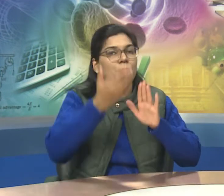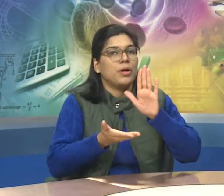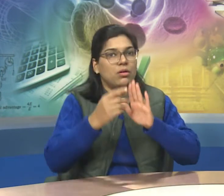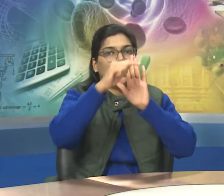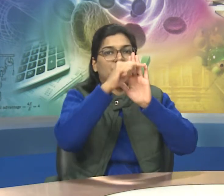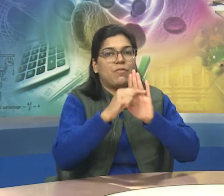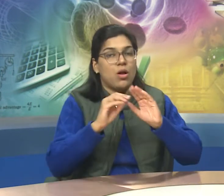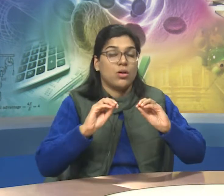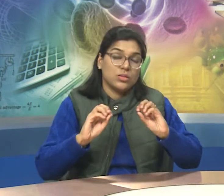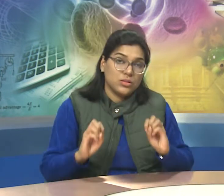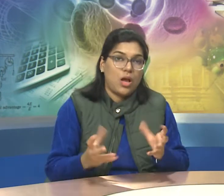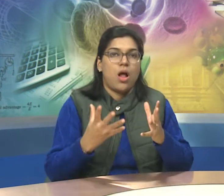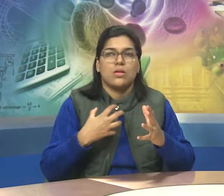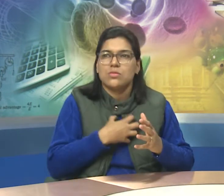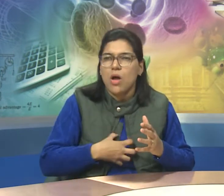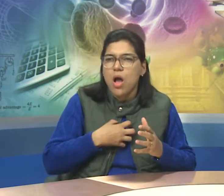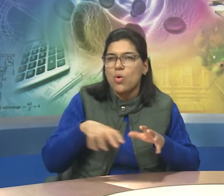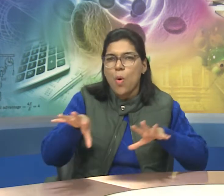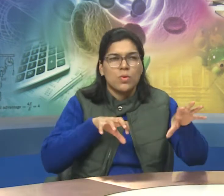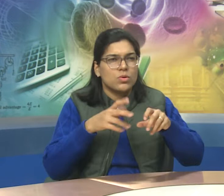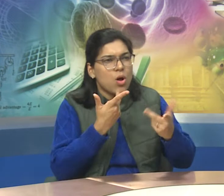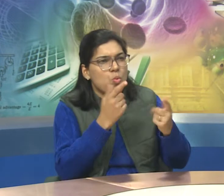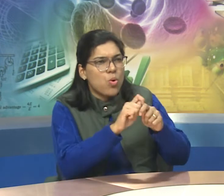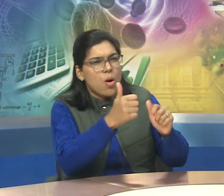it leads to failure,